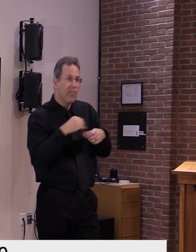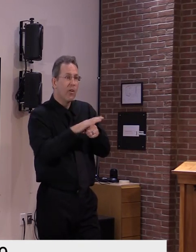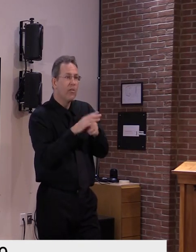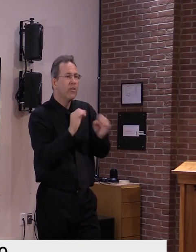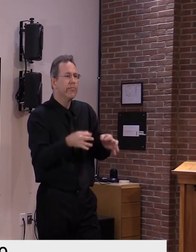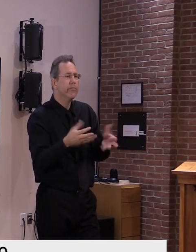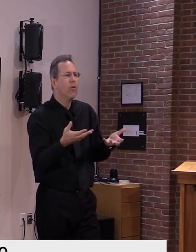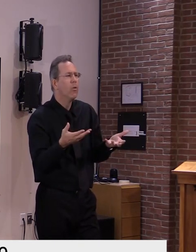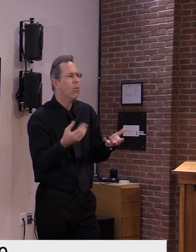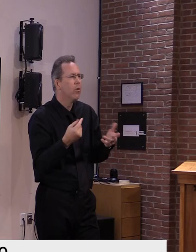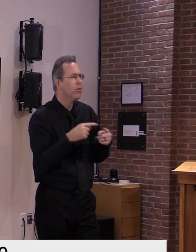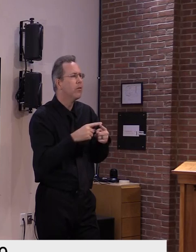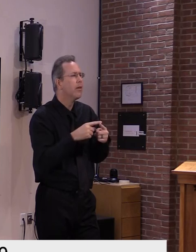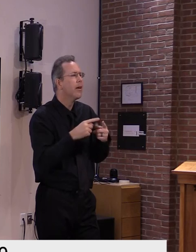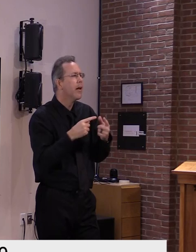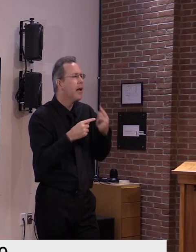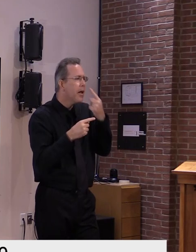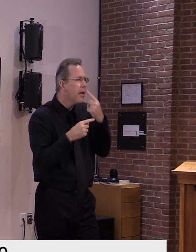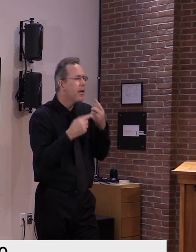secretions. And